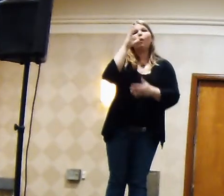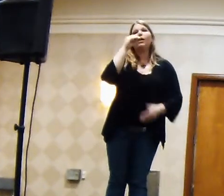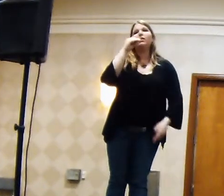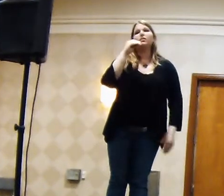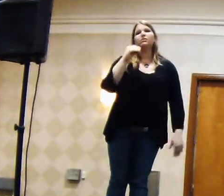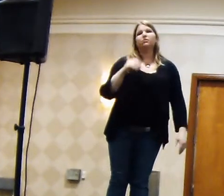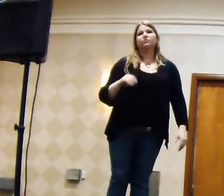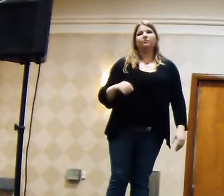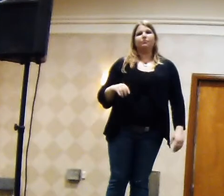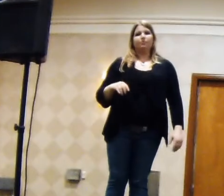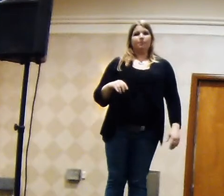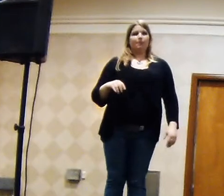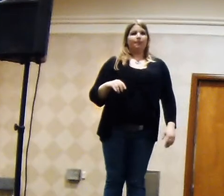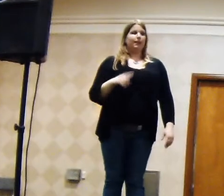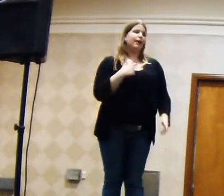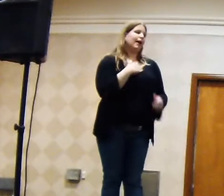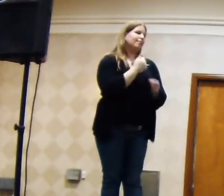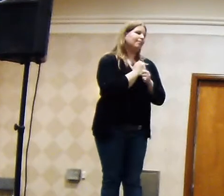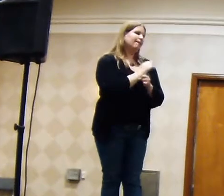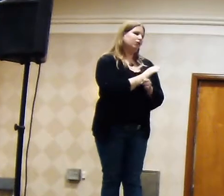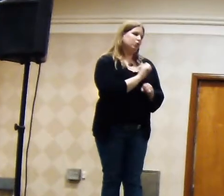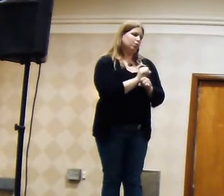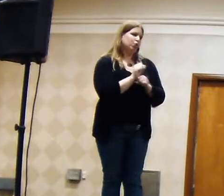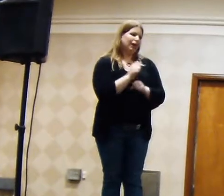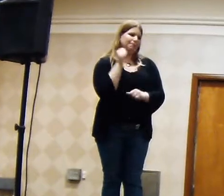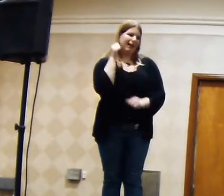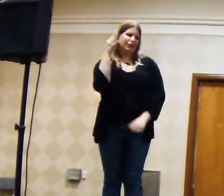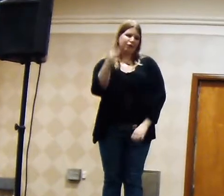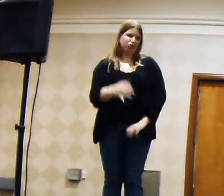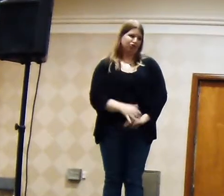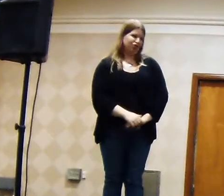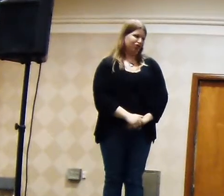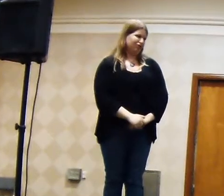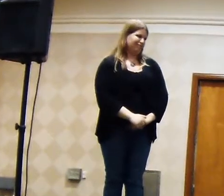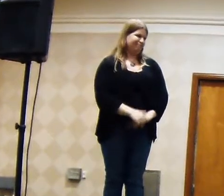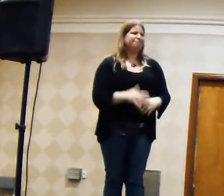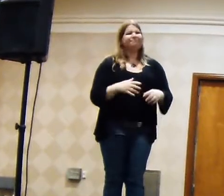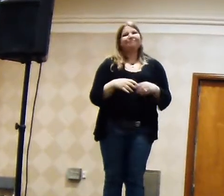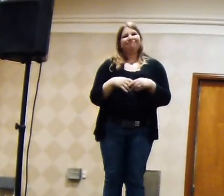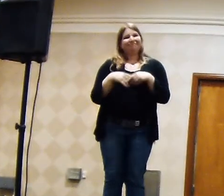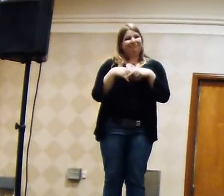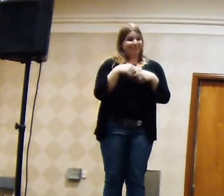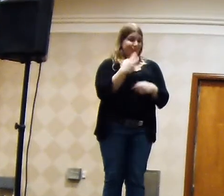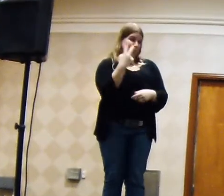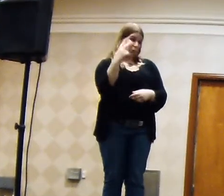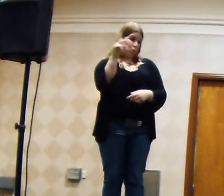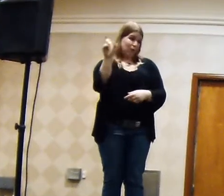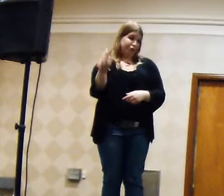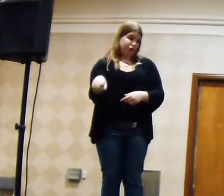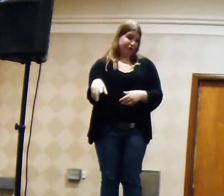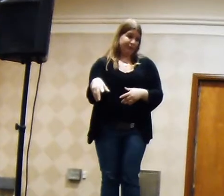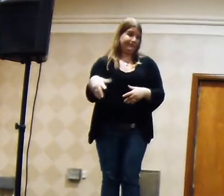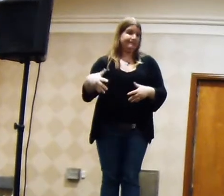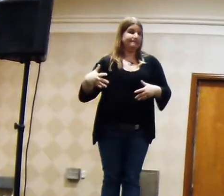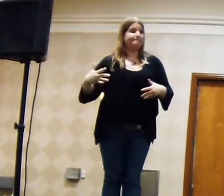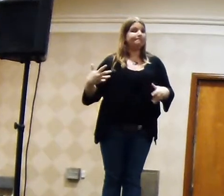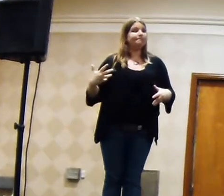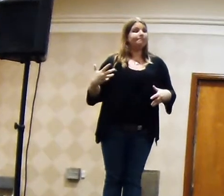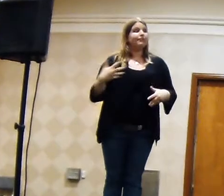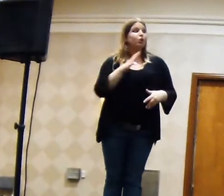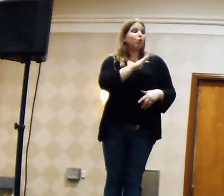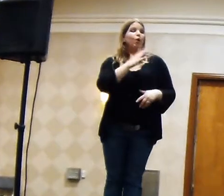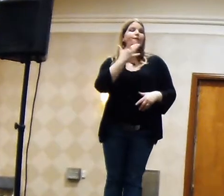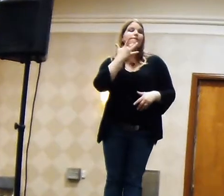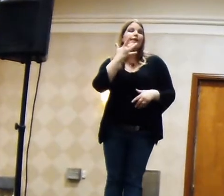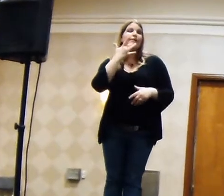the? There you go. First of all, I love your work in all the Back to the Futures. I have two questions. One, what was your favorite